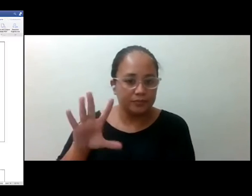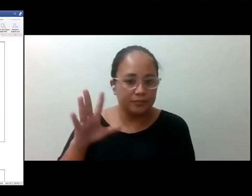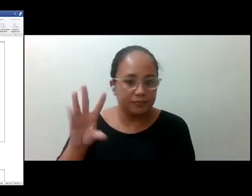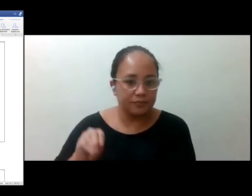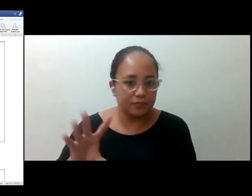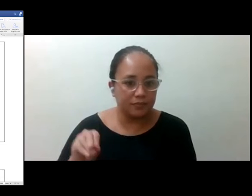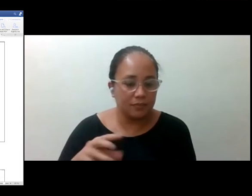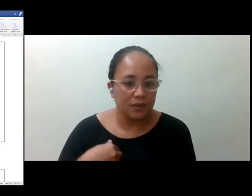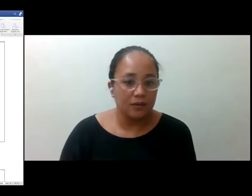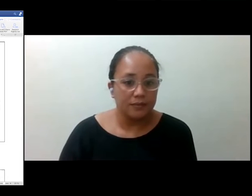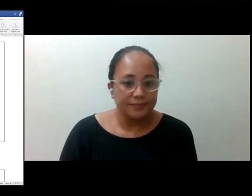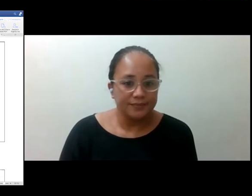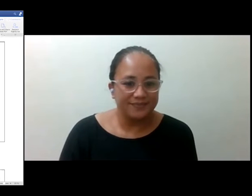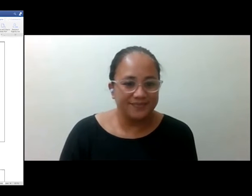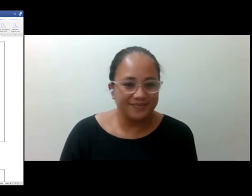Okay,